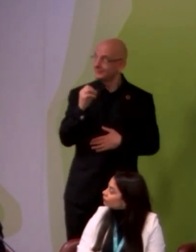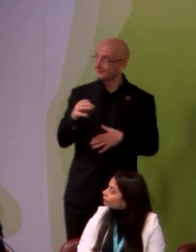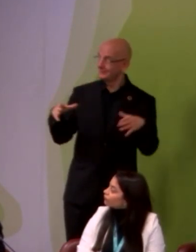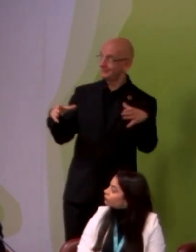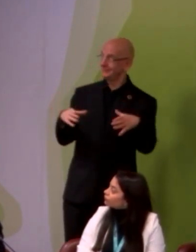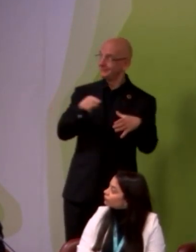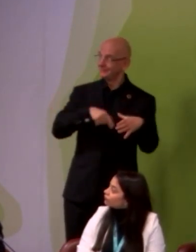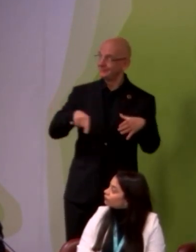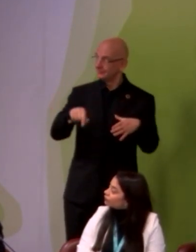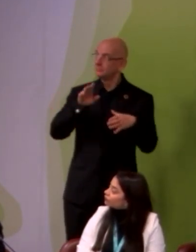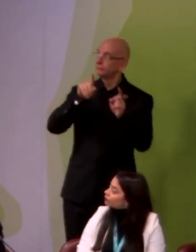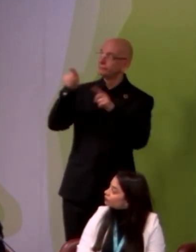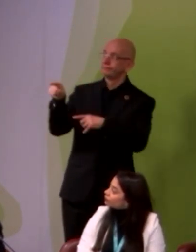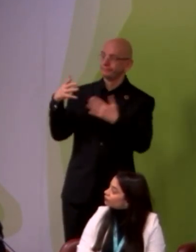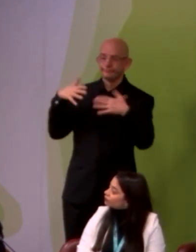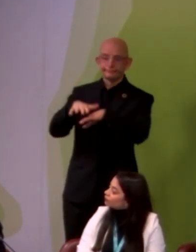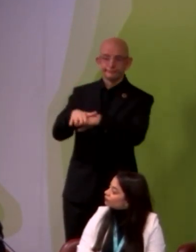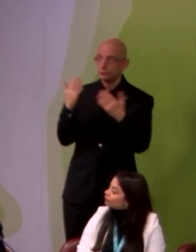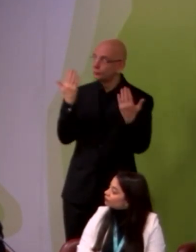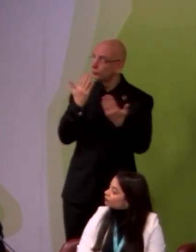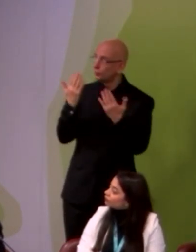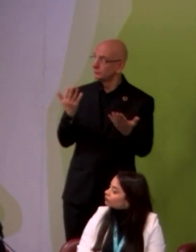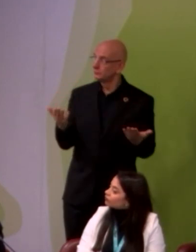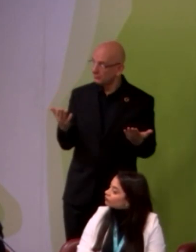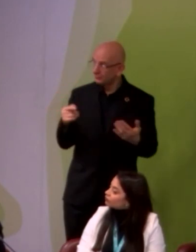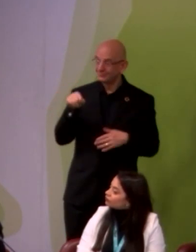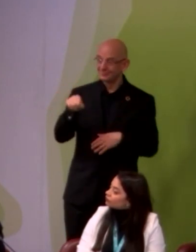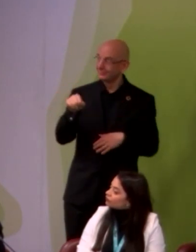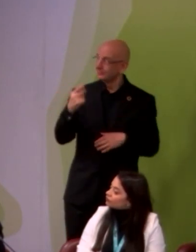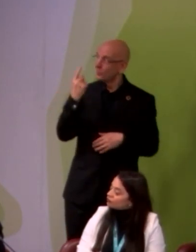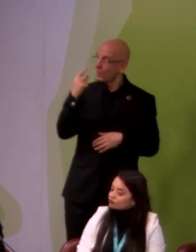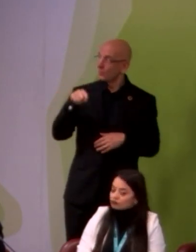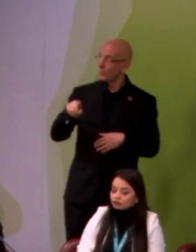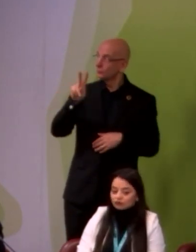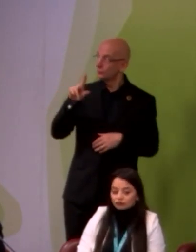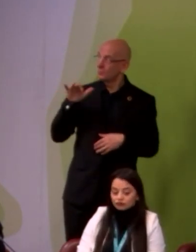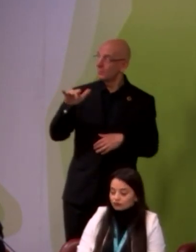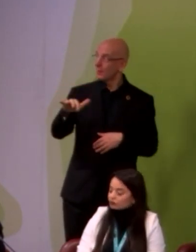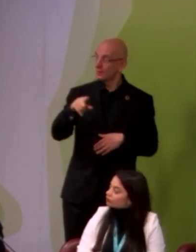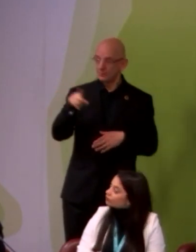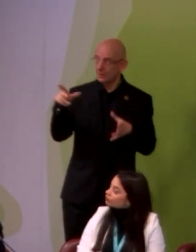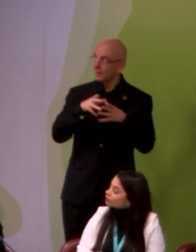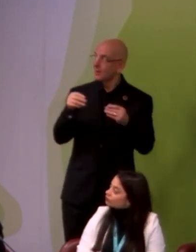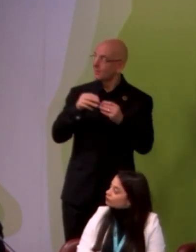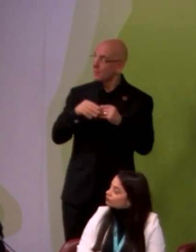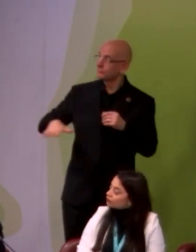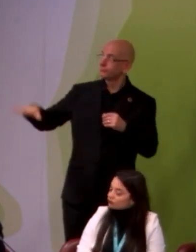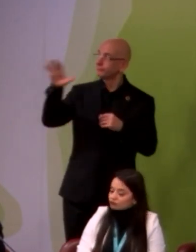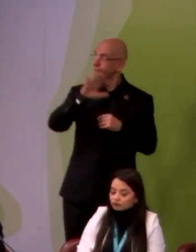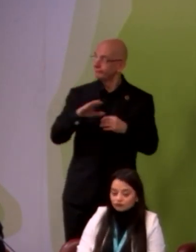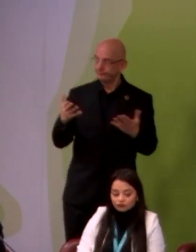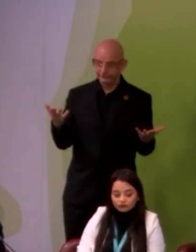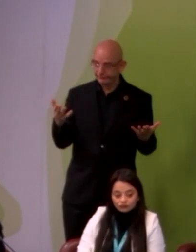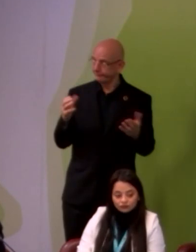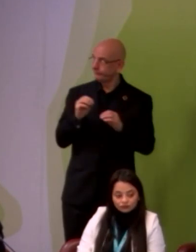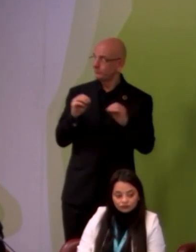in a mainstream school because it's all segregated school over there. With the crisis that they are facing in Lebanon right